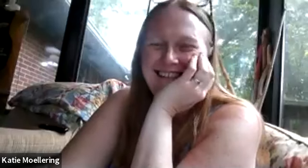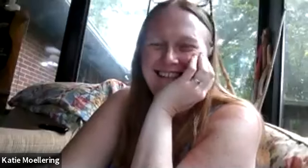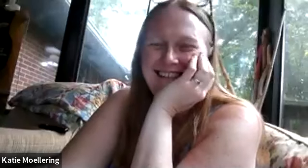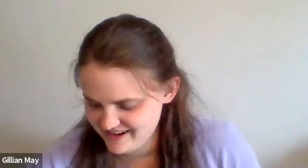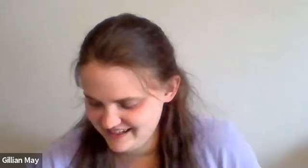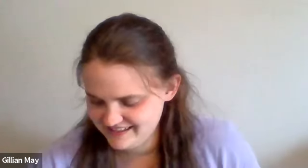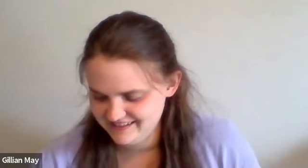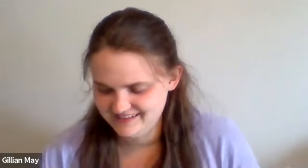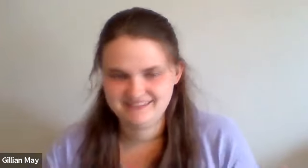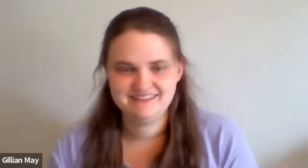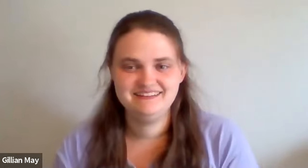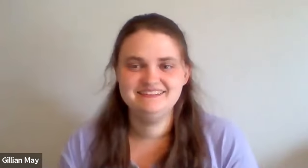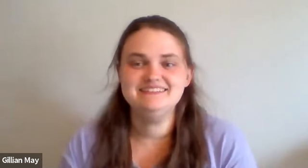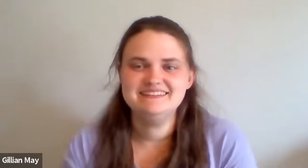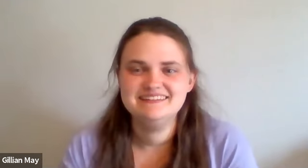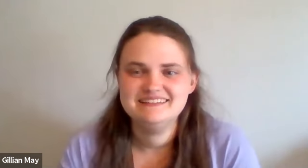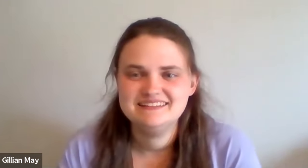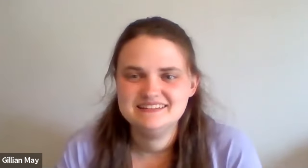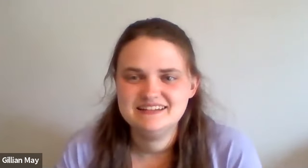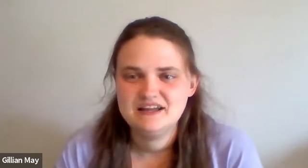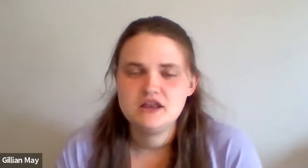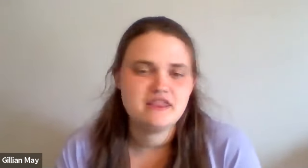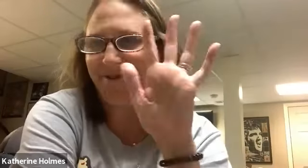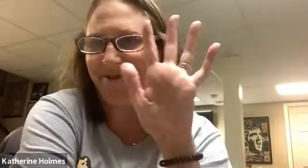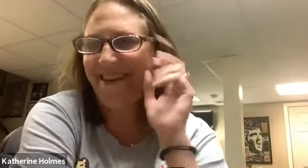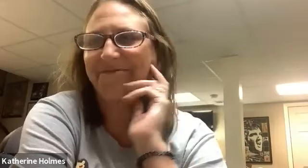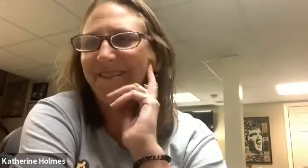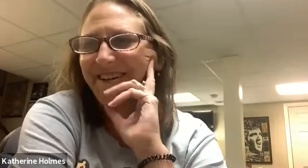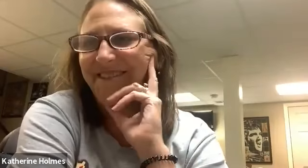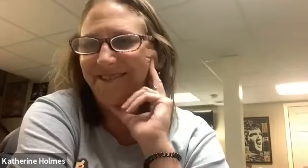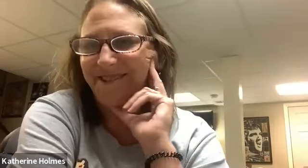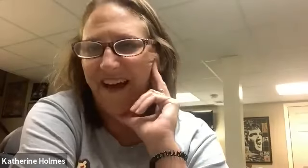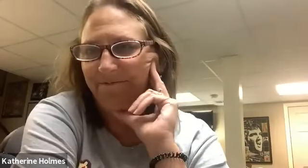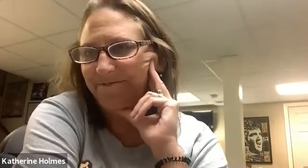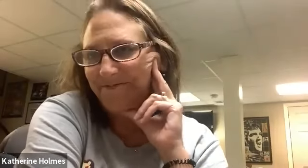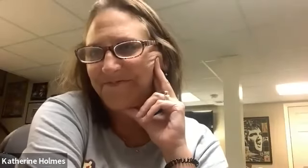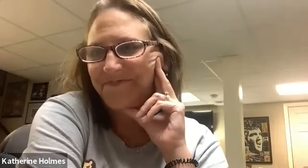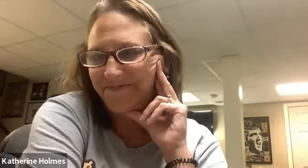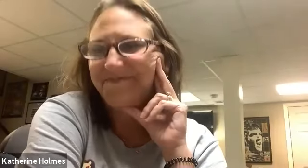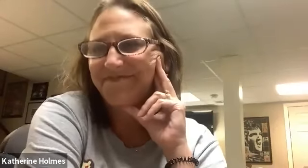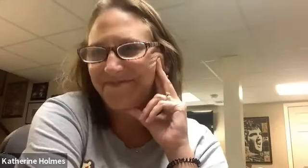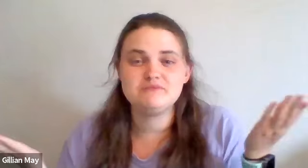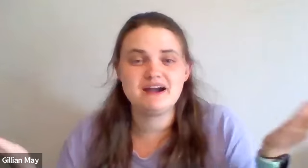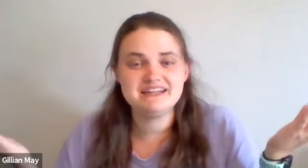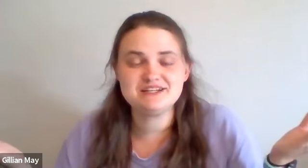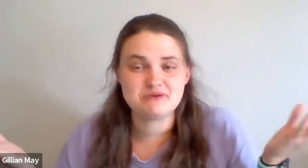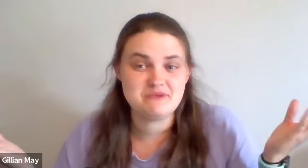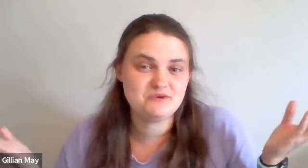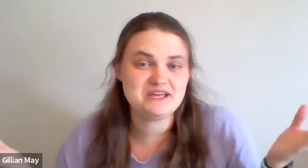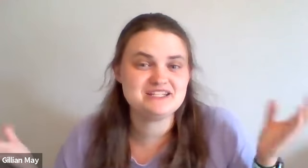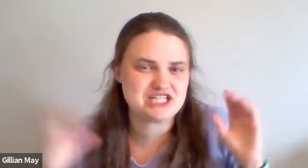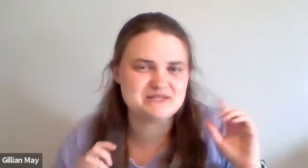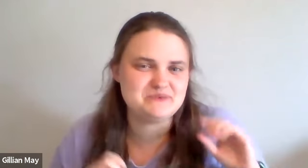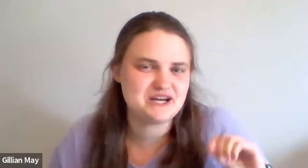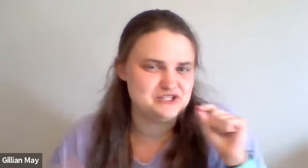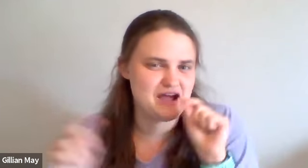all right. Yeah, I didn't get that one at all. That's okay, totally fine. It's so fun. It's that practice. And you know what? You might end up remembering it just because you got it